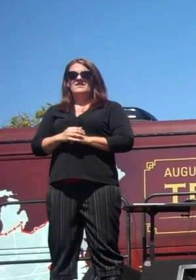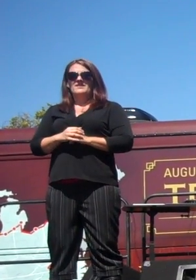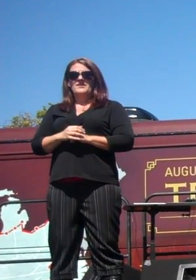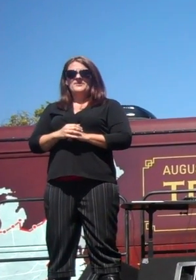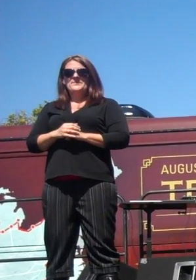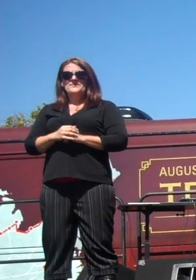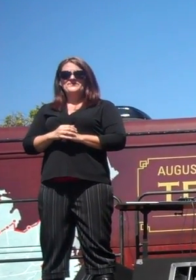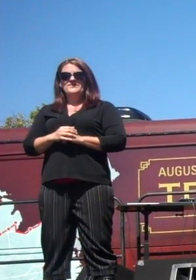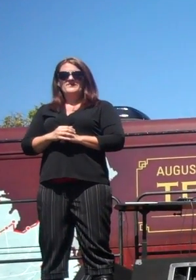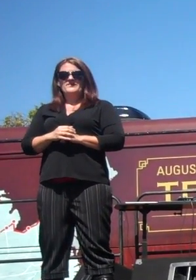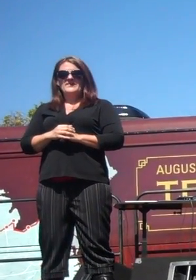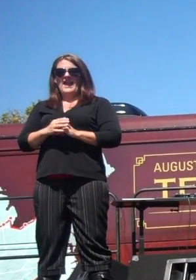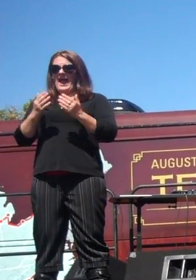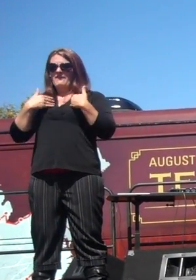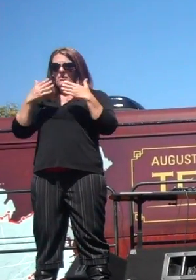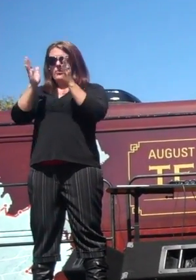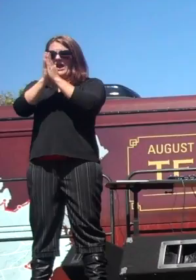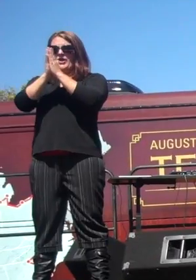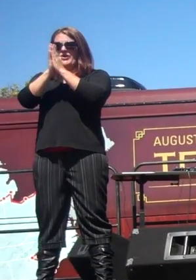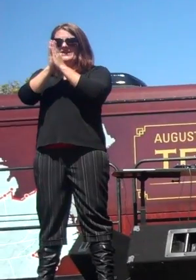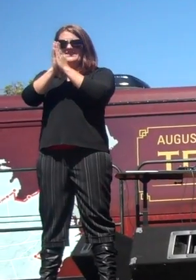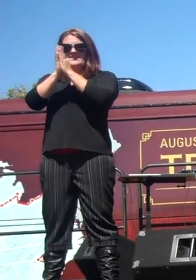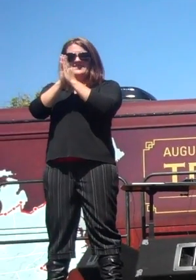And we have a prayer